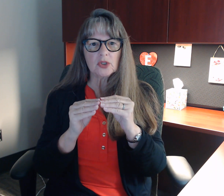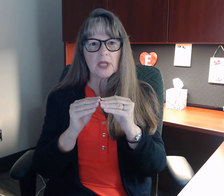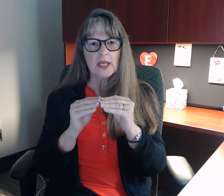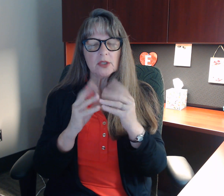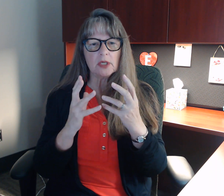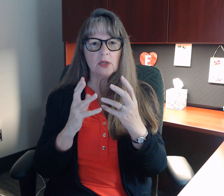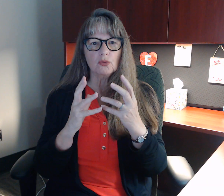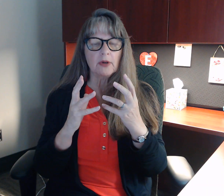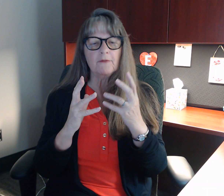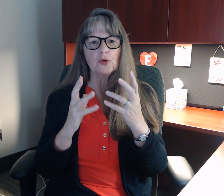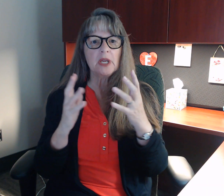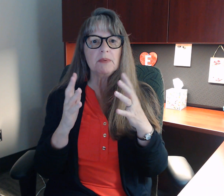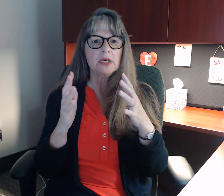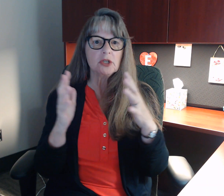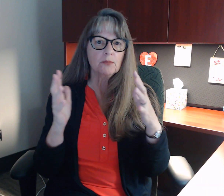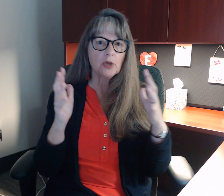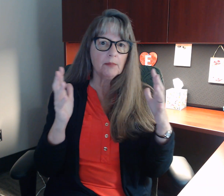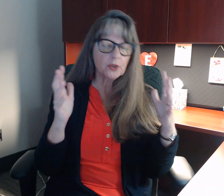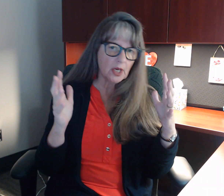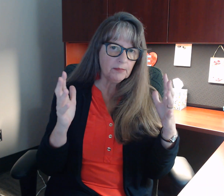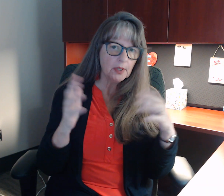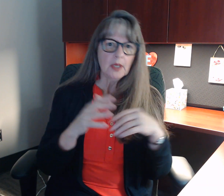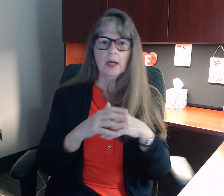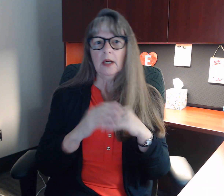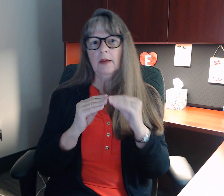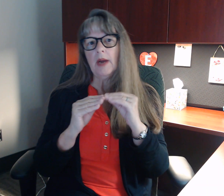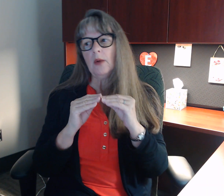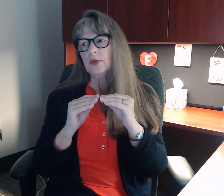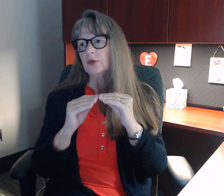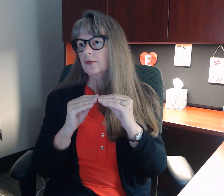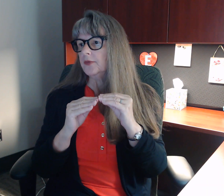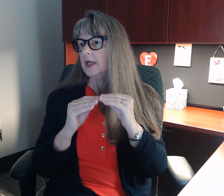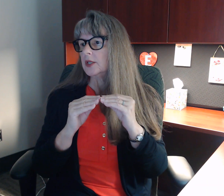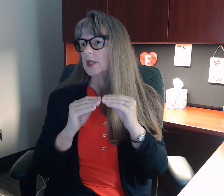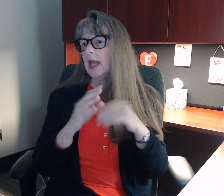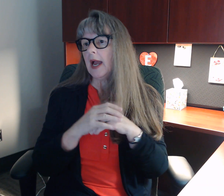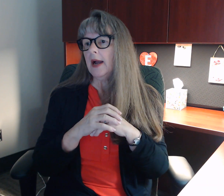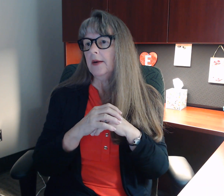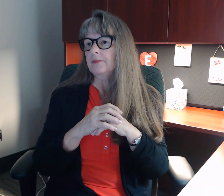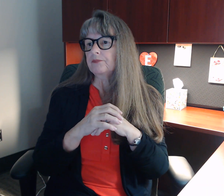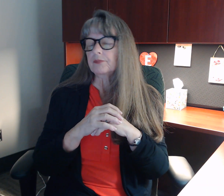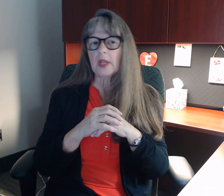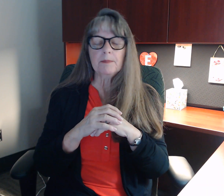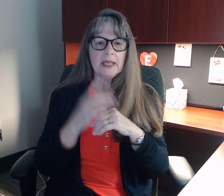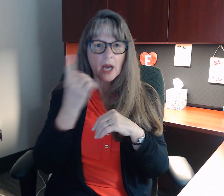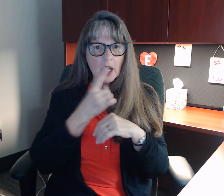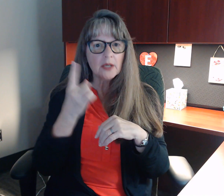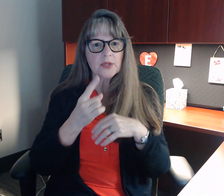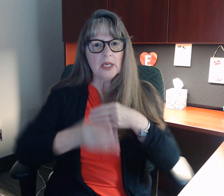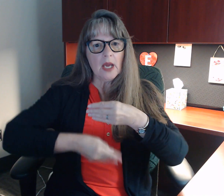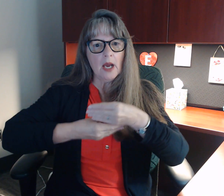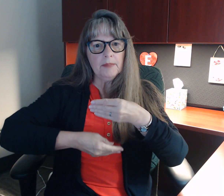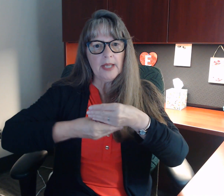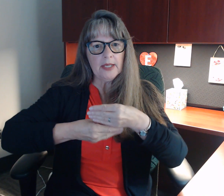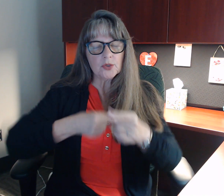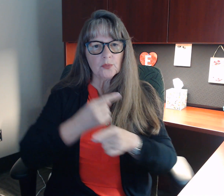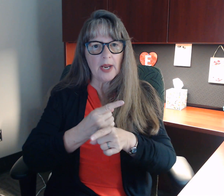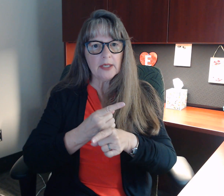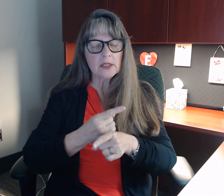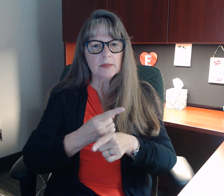stays, if you're keeping it in tip-top shape, I would do fix. because it updates, right? Sometimes